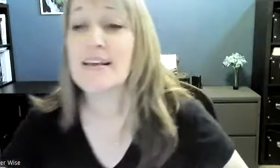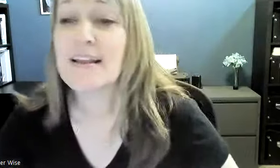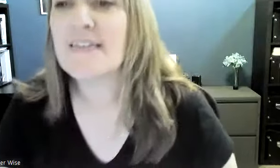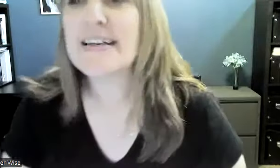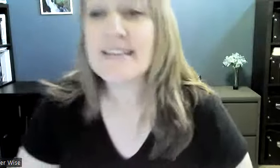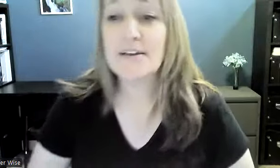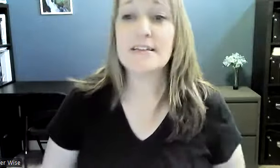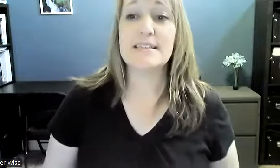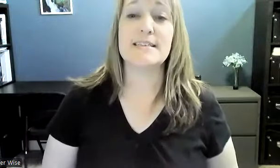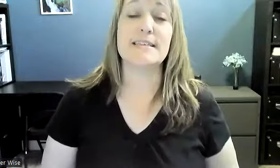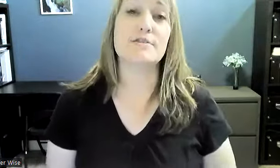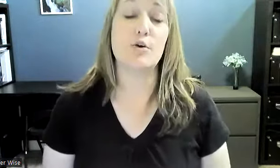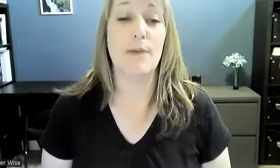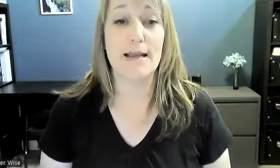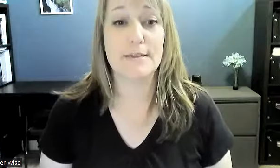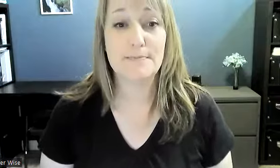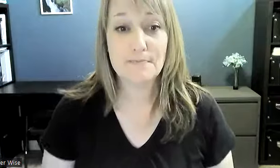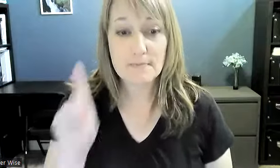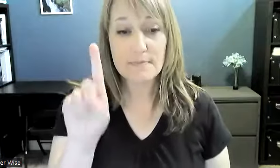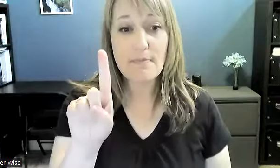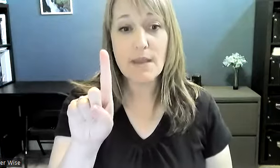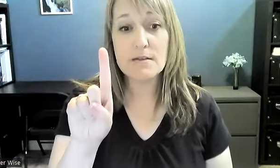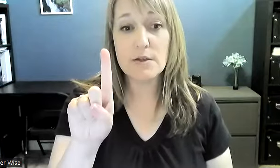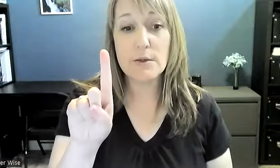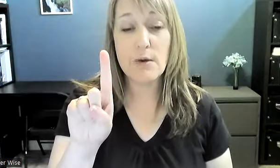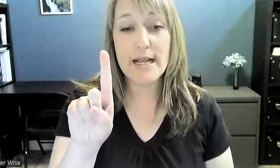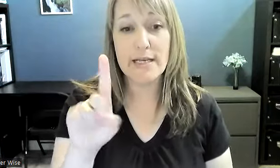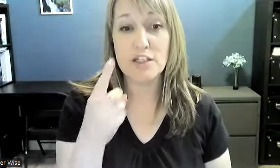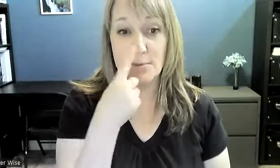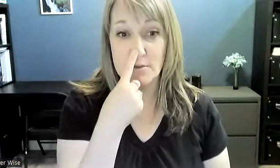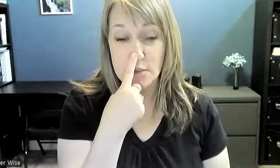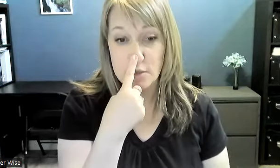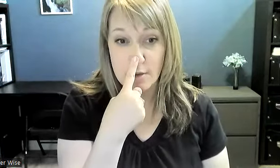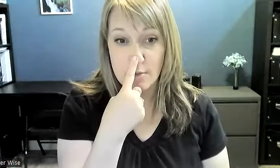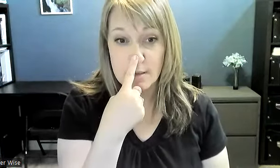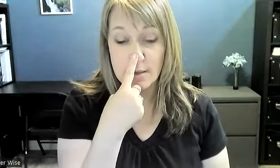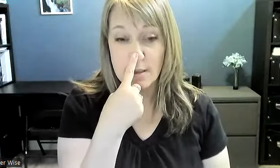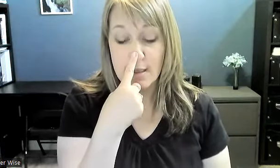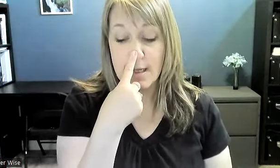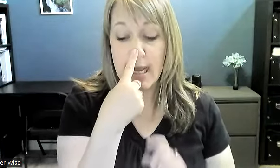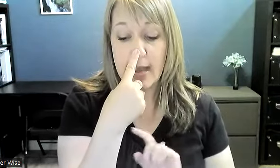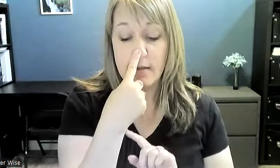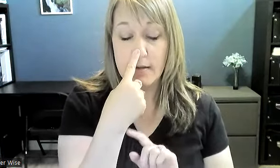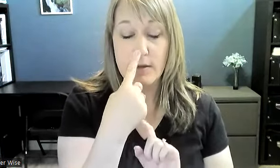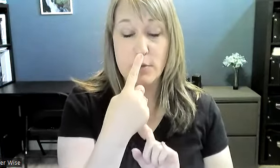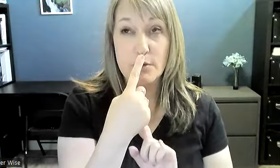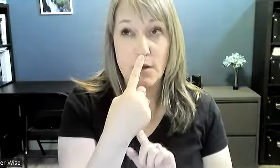The last sign on this list is don't mind. So you want a one hand shape, you touch your nose and with your palm